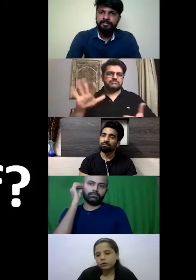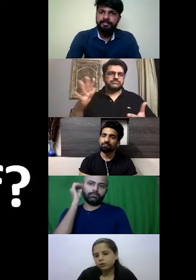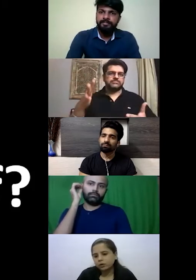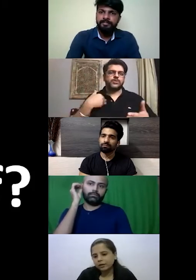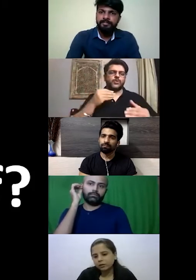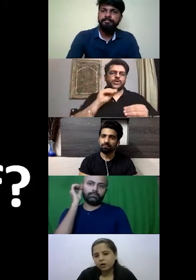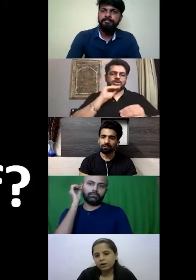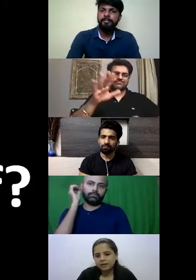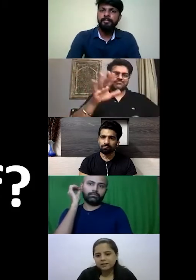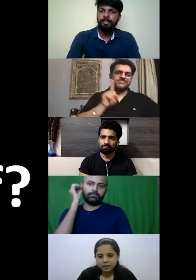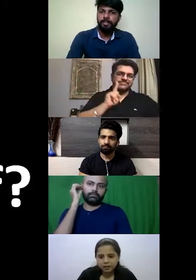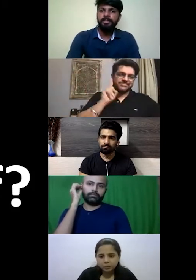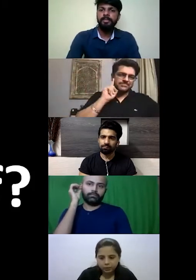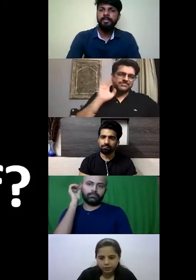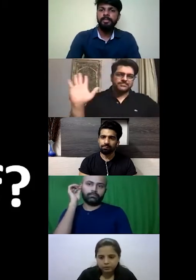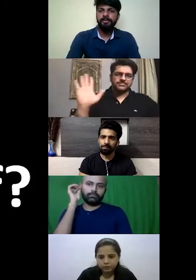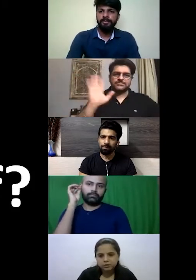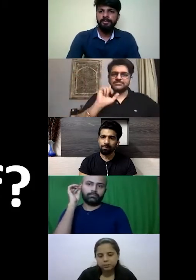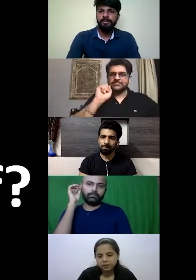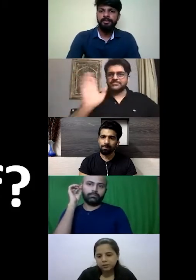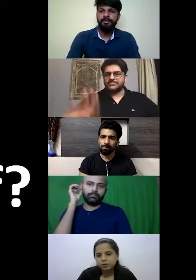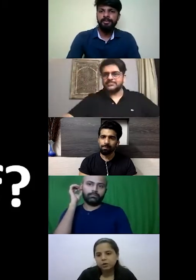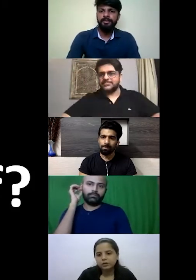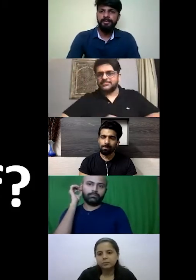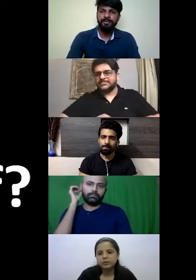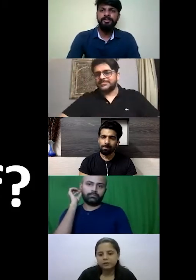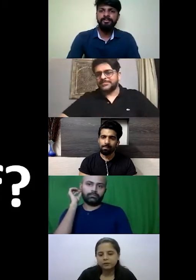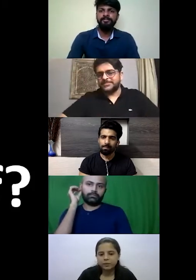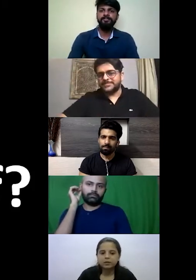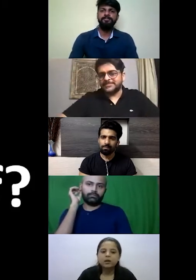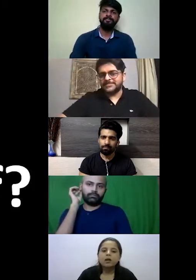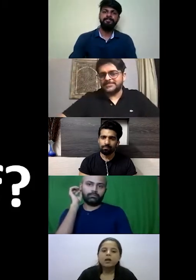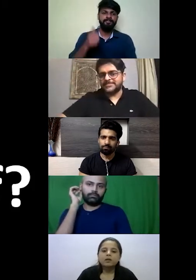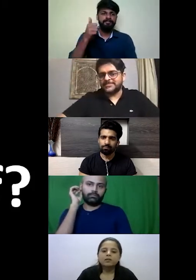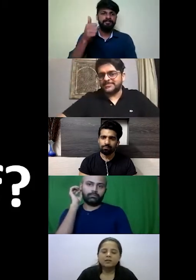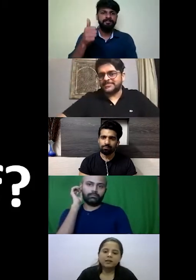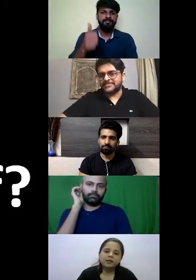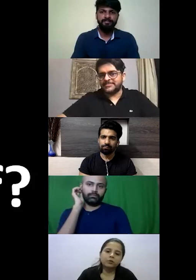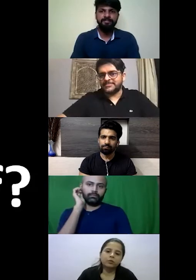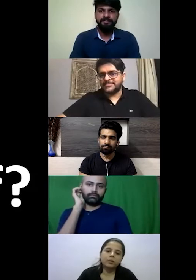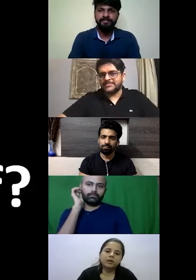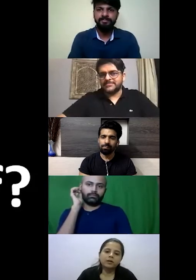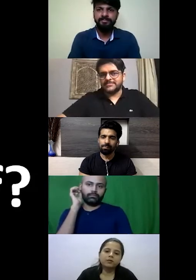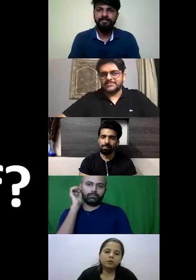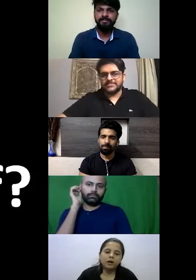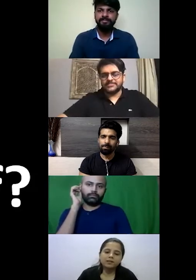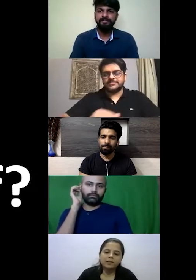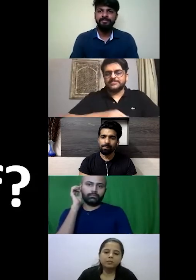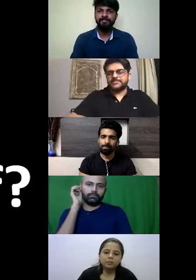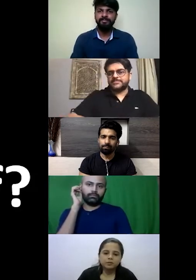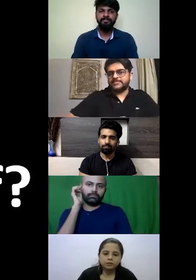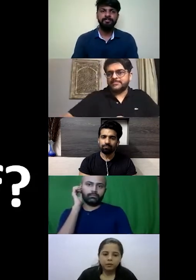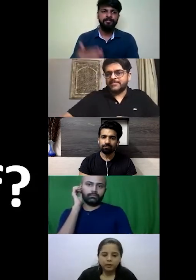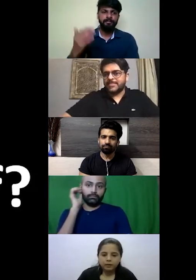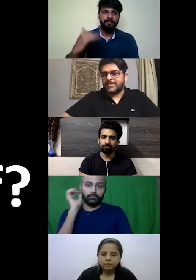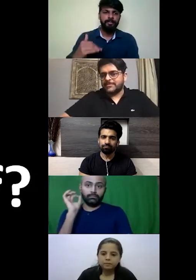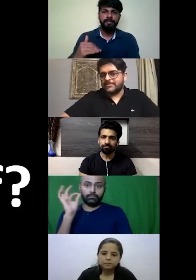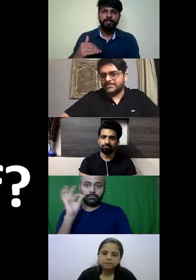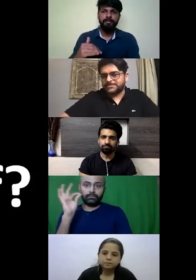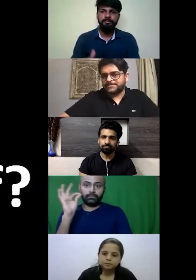who would not like to call as hearing impaired, so it's better you call them deaf, but still it would be better if you ask that person